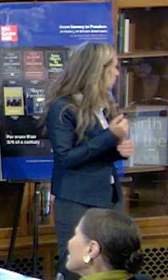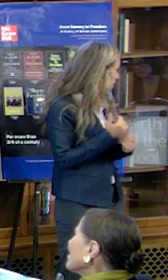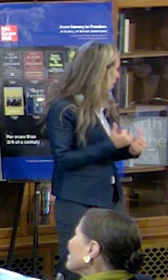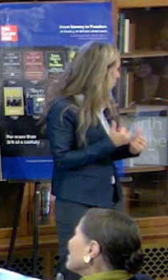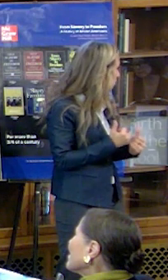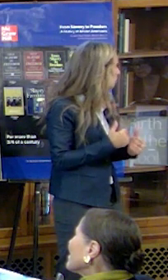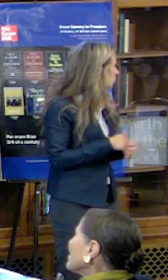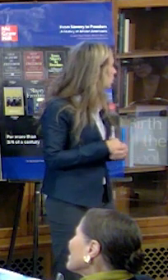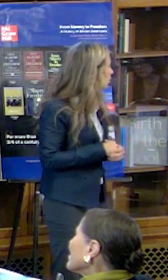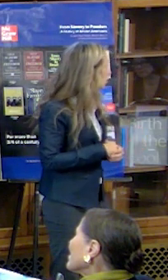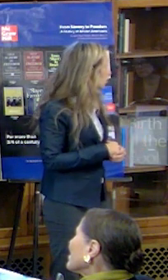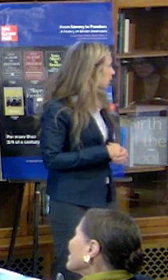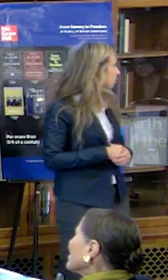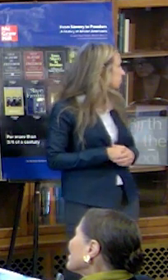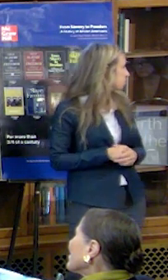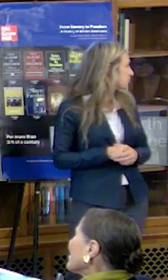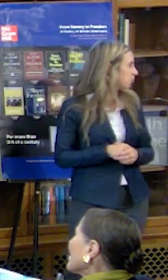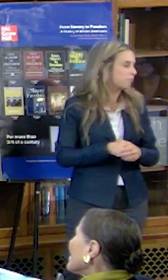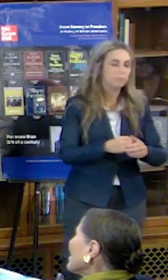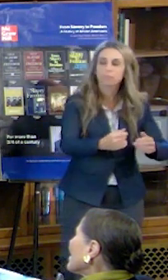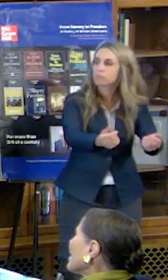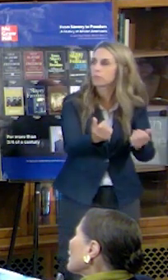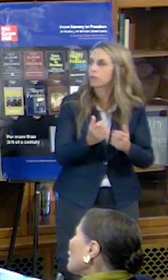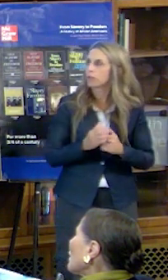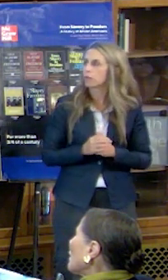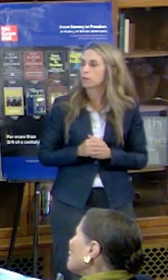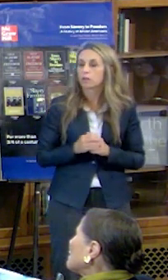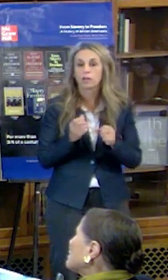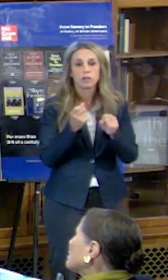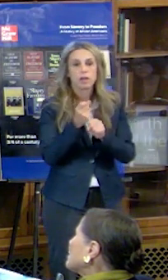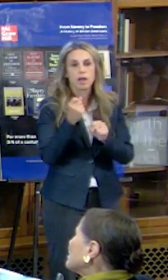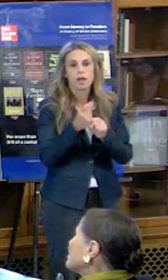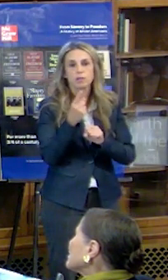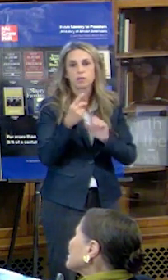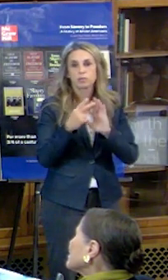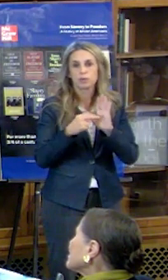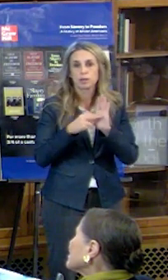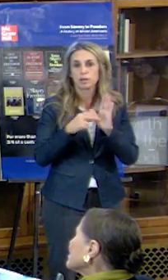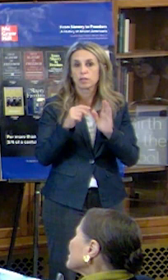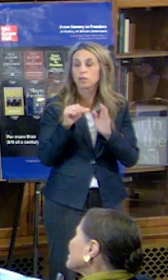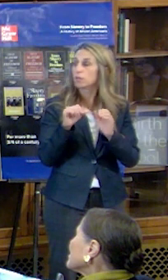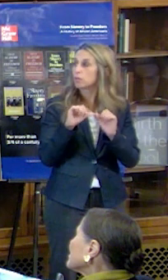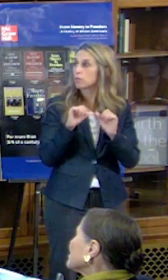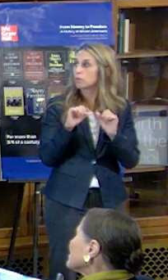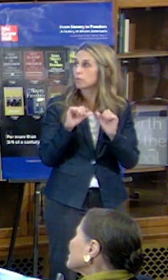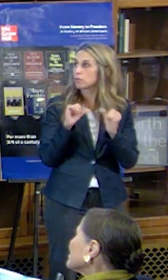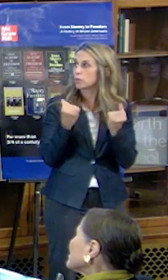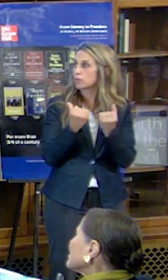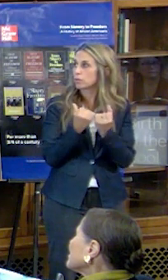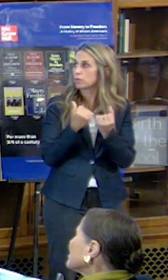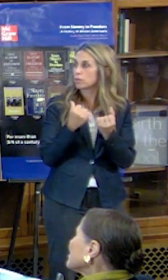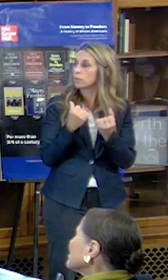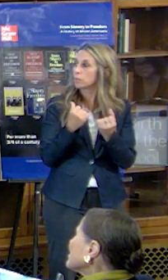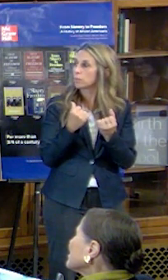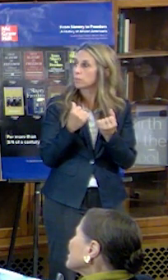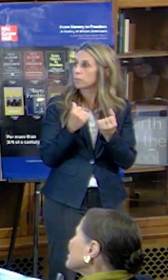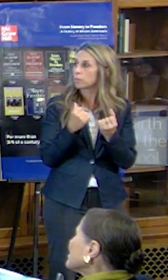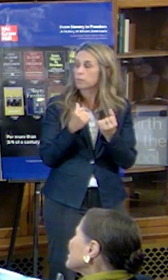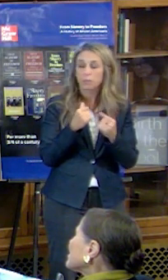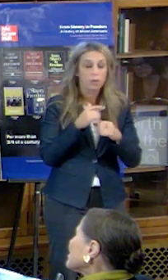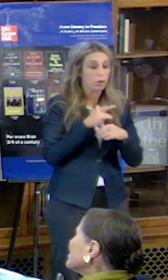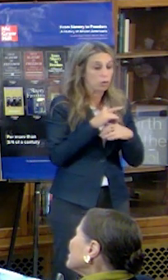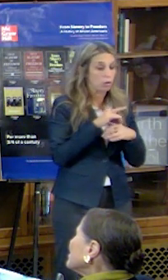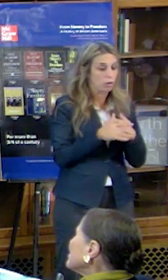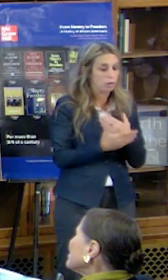of what was then known as the Durham state normal school to the annual meeting of the association for the study of leg life and history after an early morning